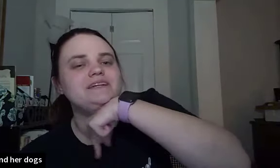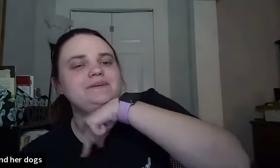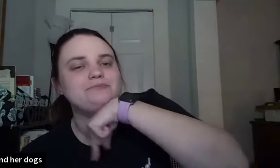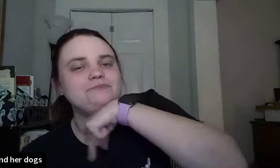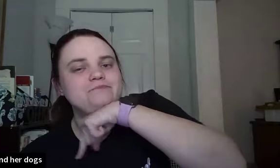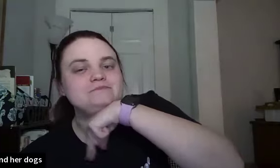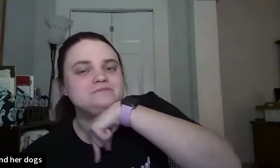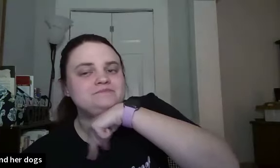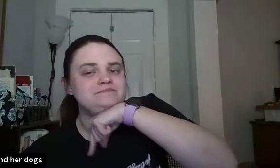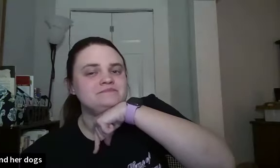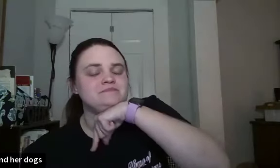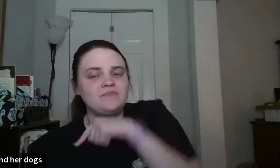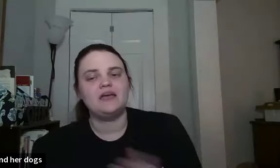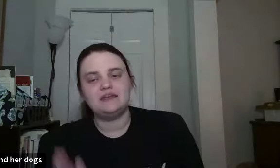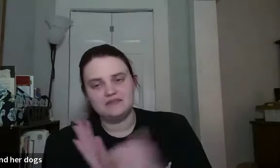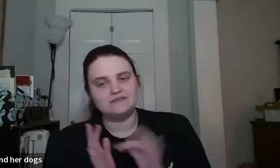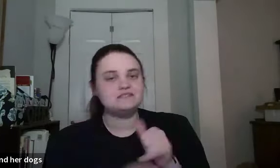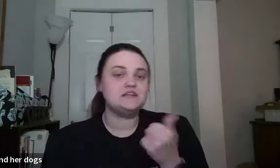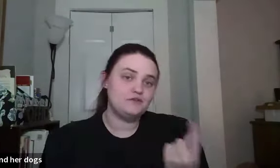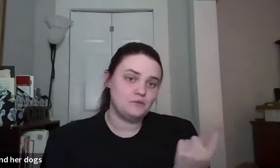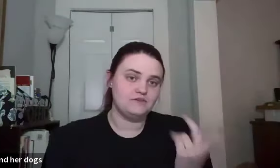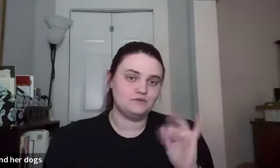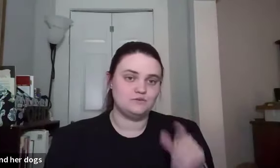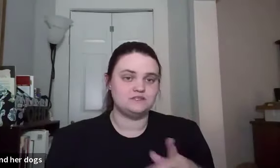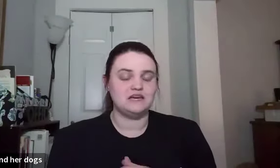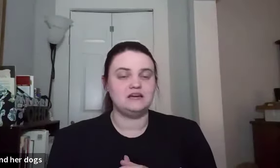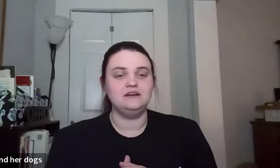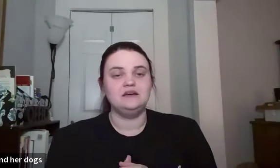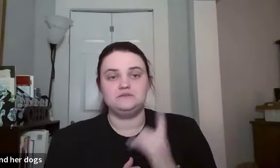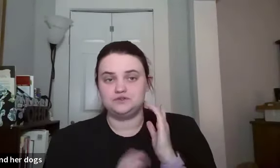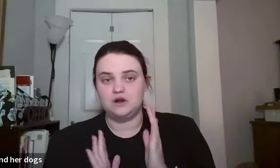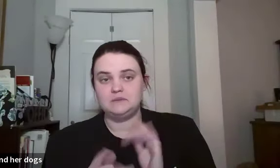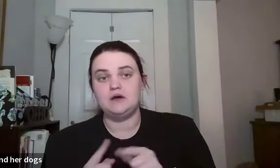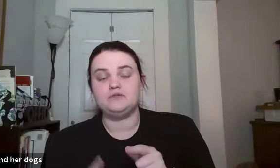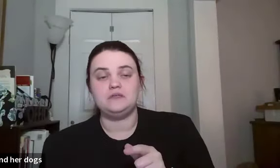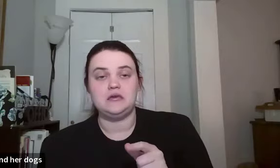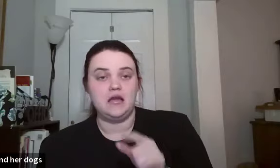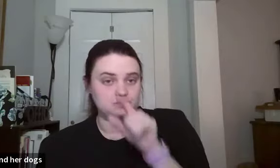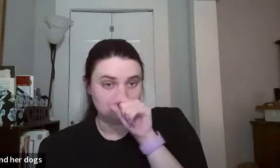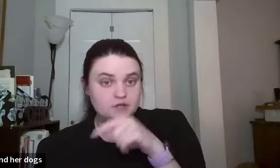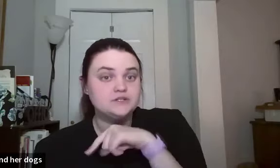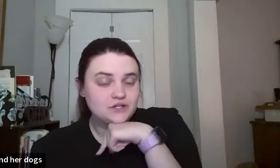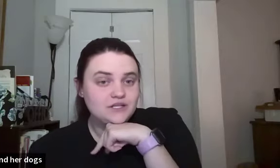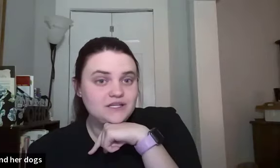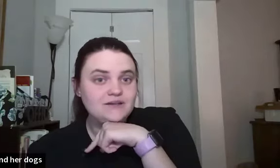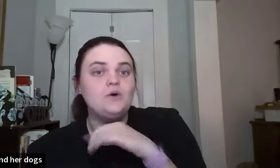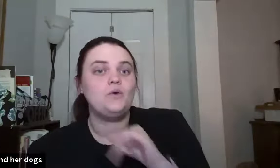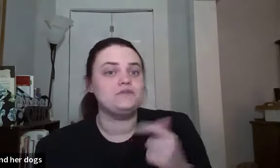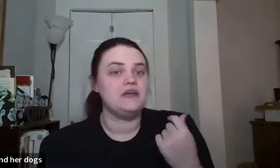Turkey. And again, this is another one of those ones that if you're talking about the actual bird turkey or the